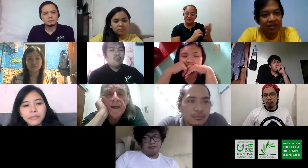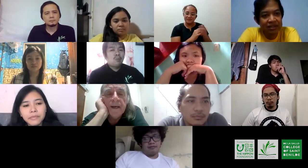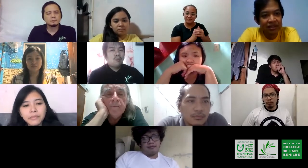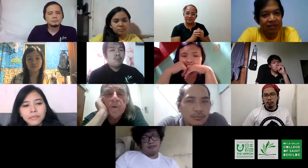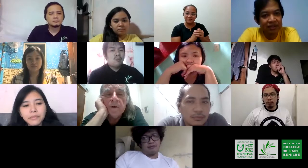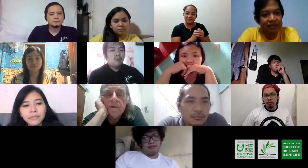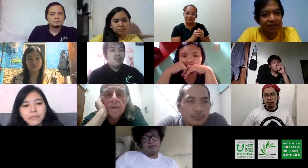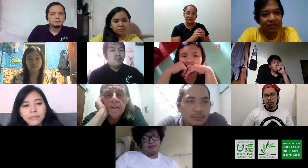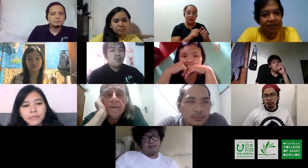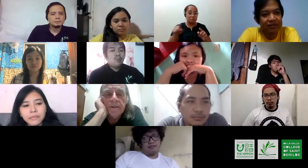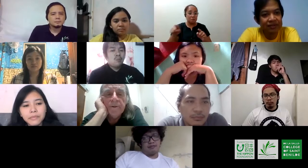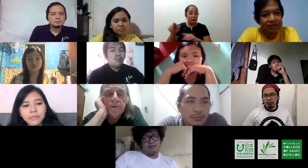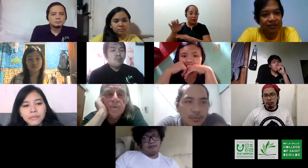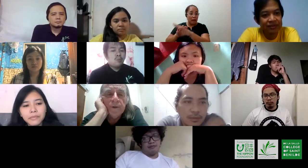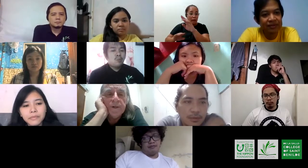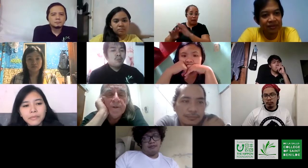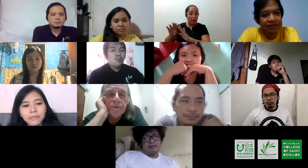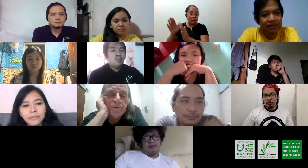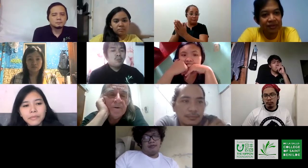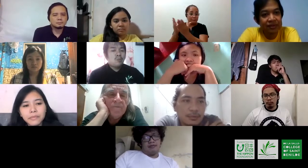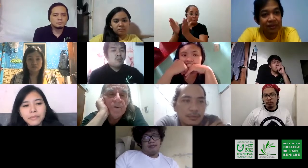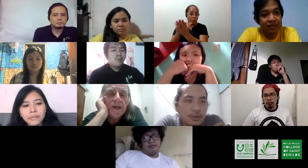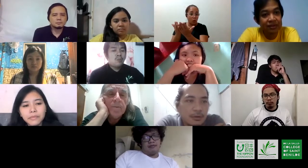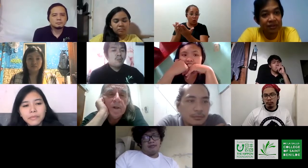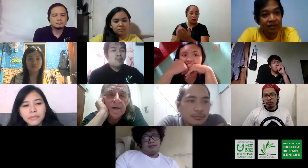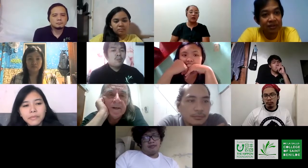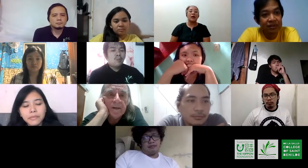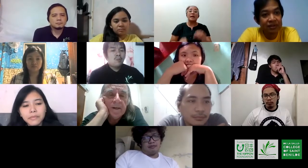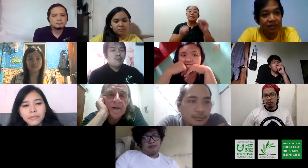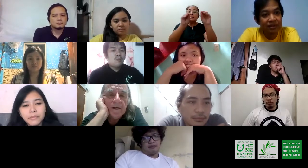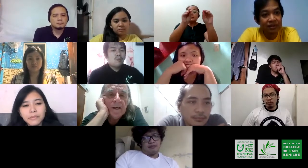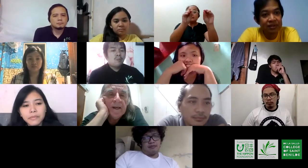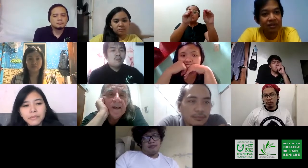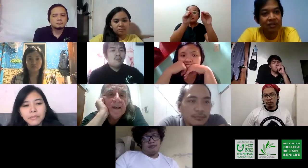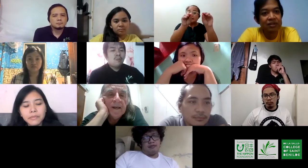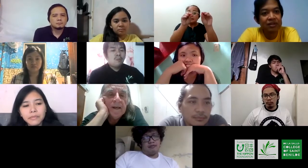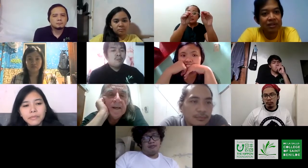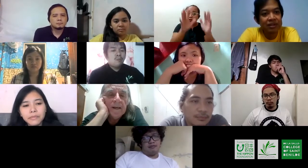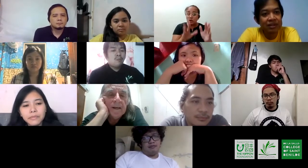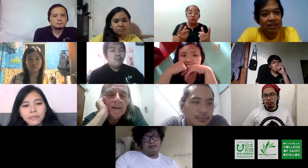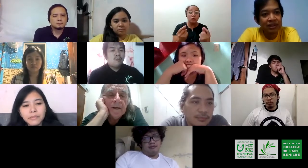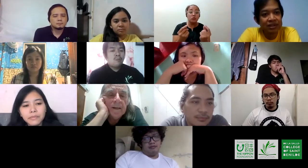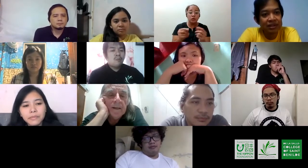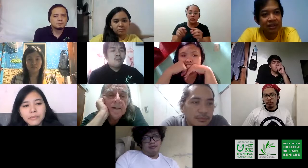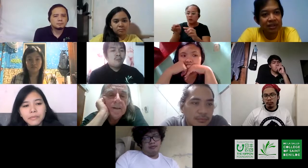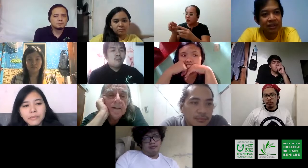With the handbook, the teacher would teach you the vocabulary.